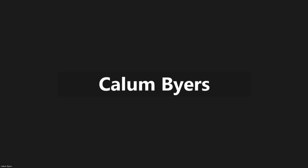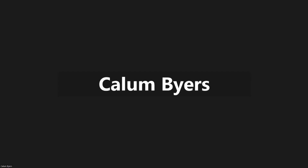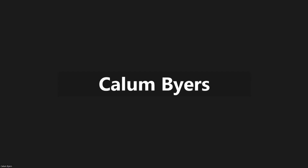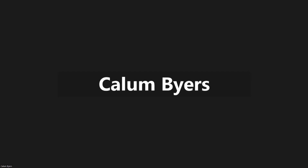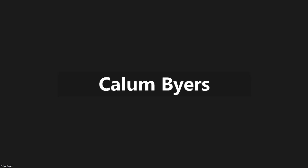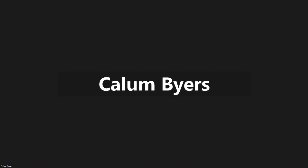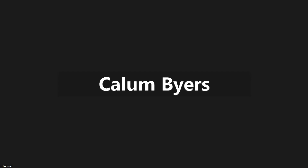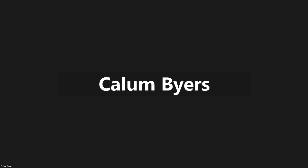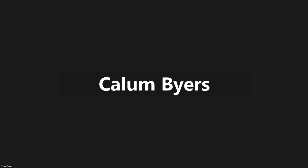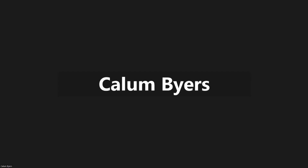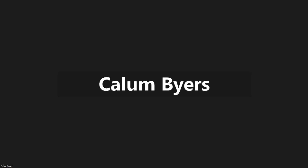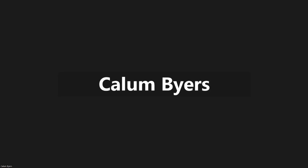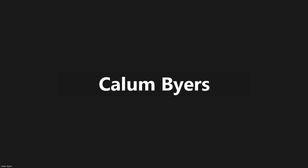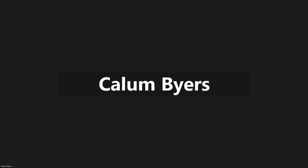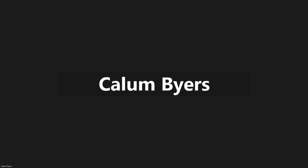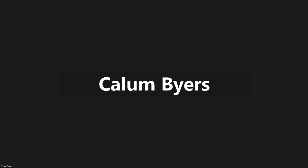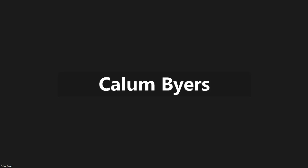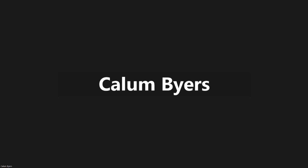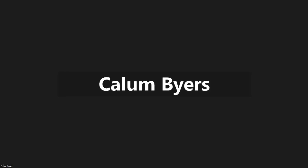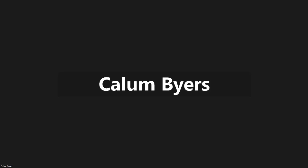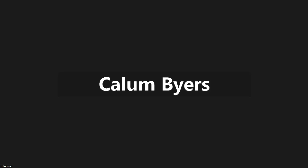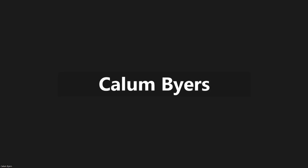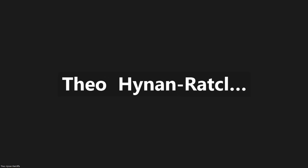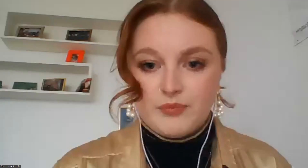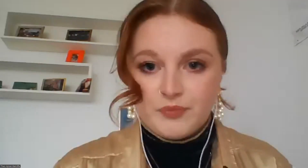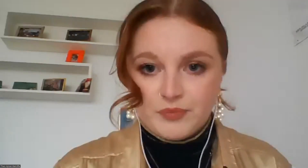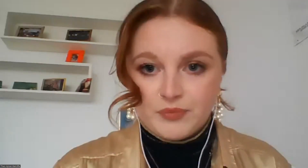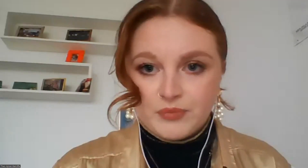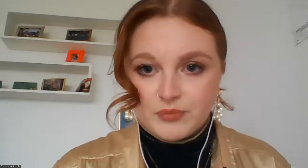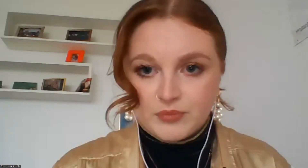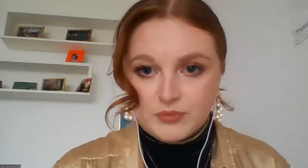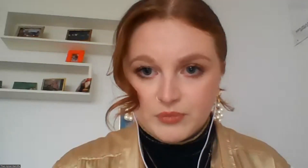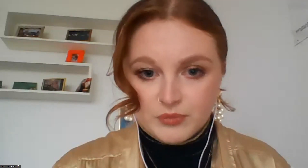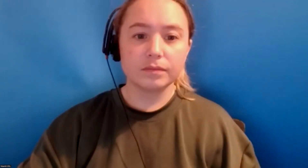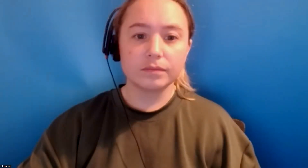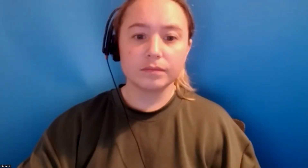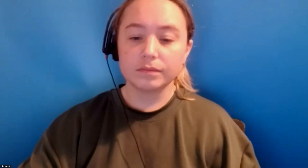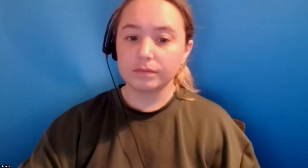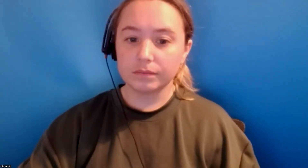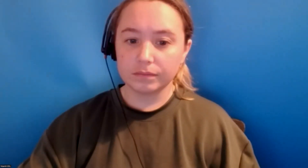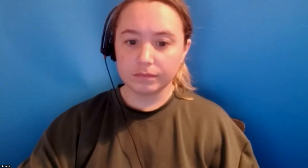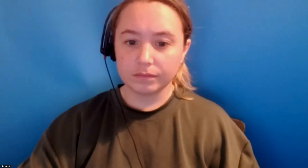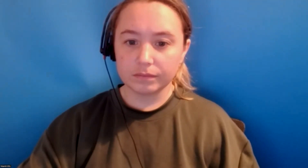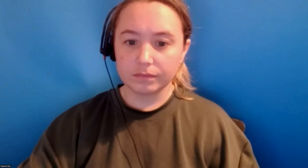having an issue with that since we come back from breakout rooms. I've Okay. lost the ability to spotlight for some reason.